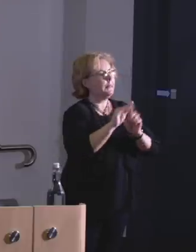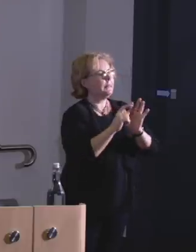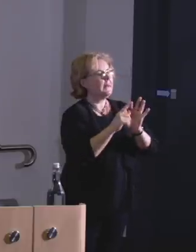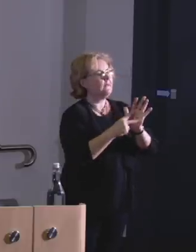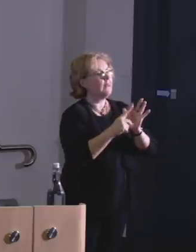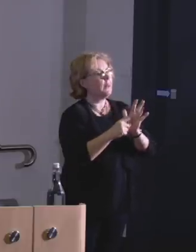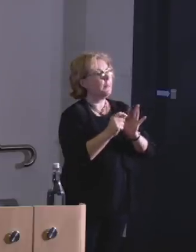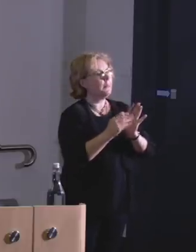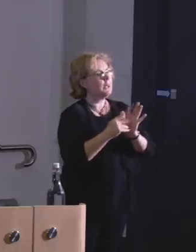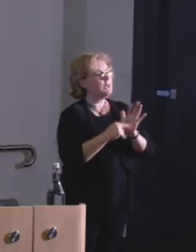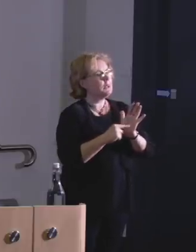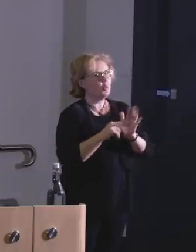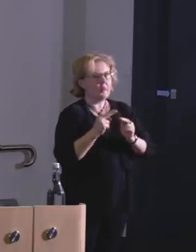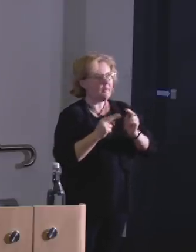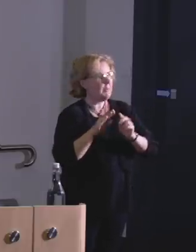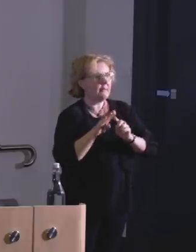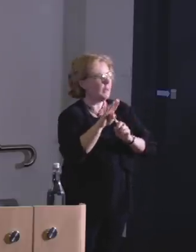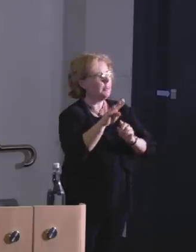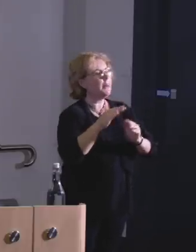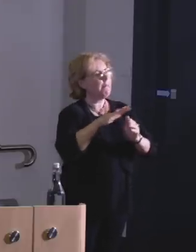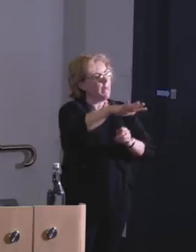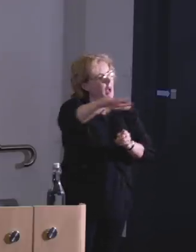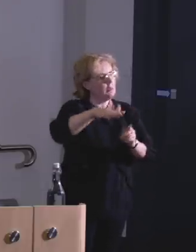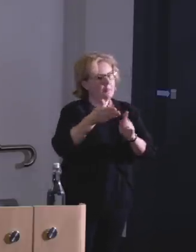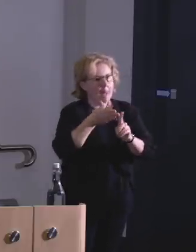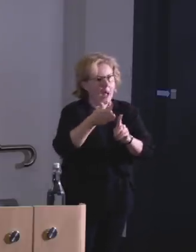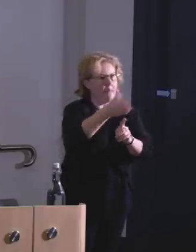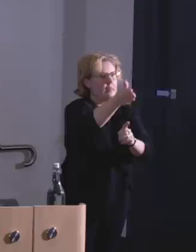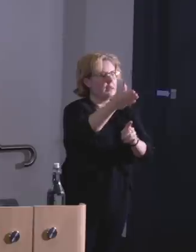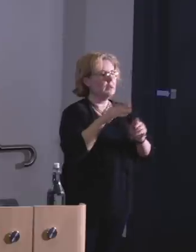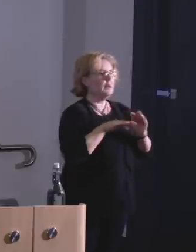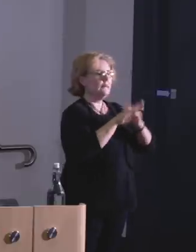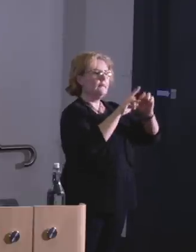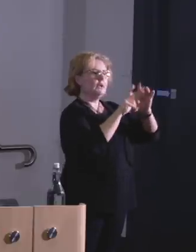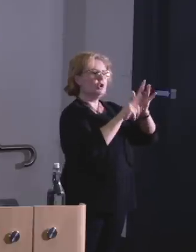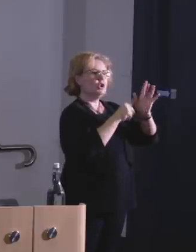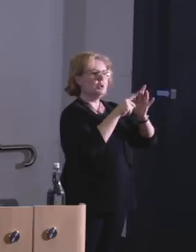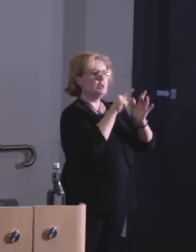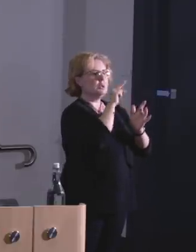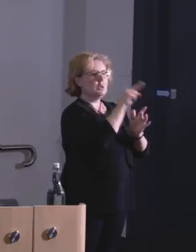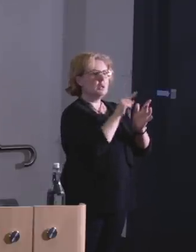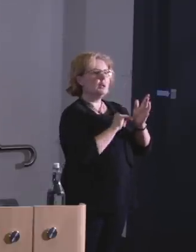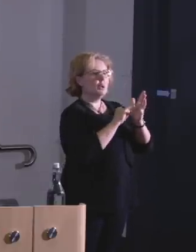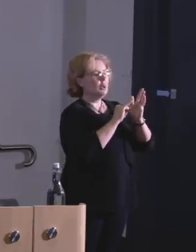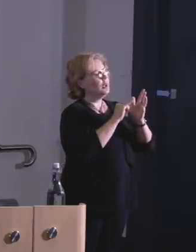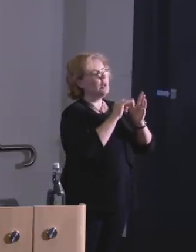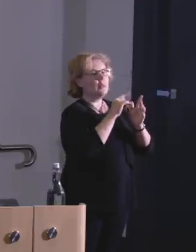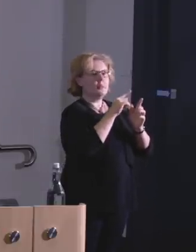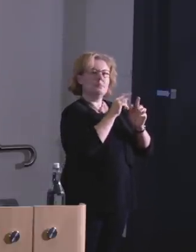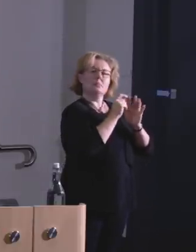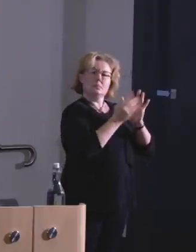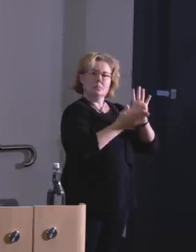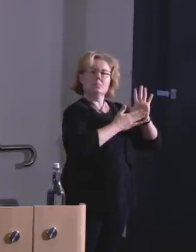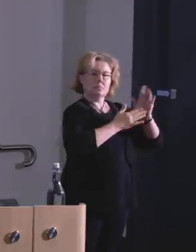1970s, the then leader of Fiji, the Honorable Ratu Kamsesimara, he coined